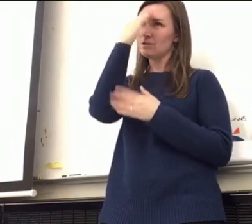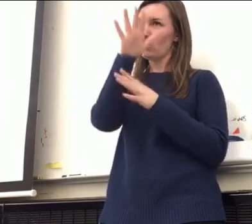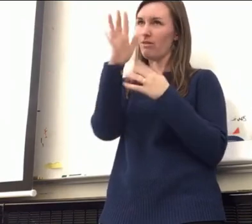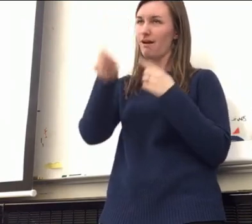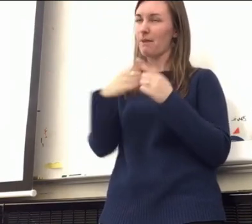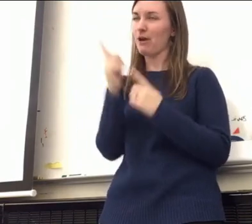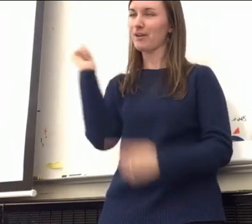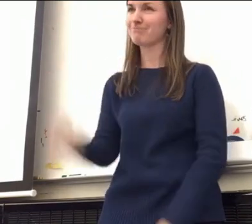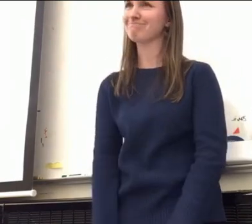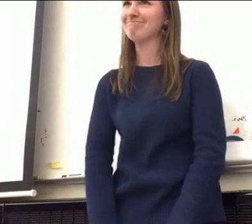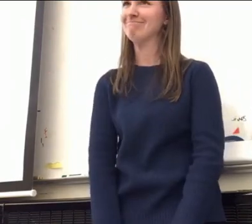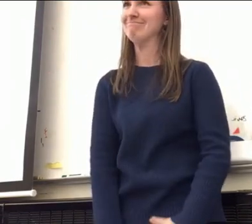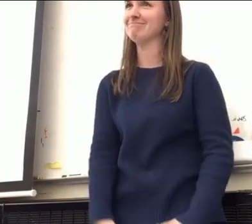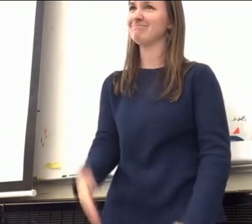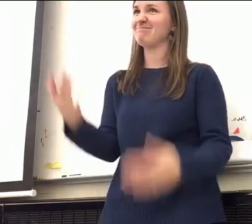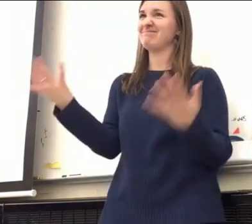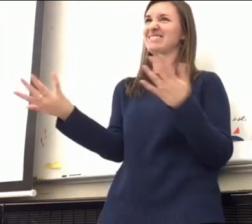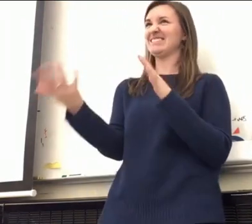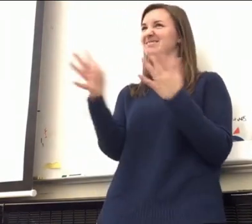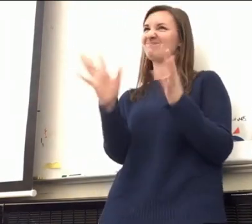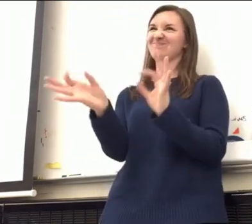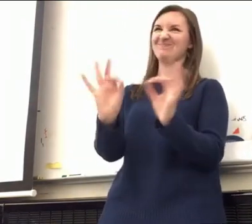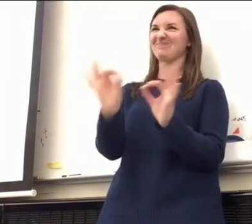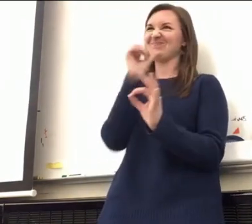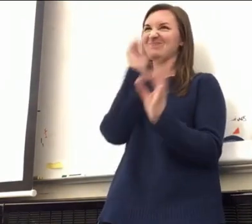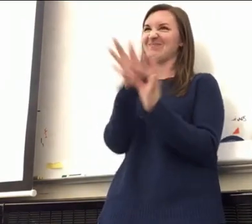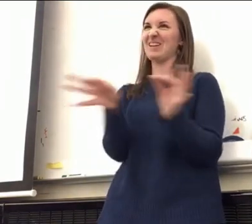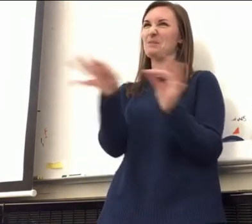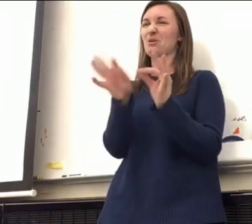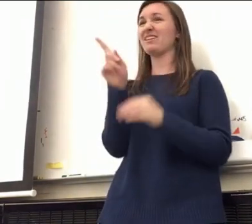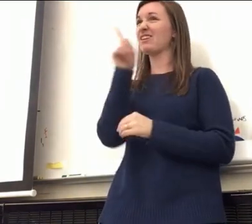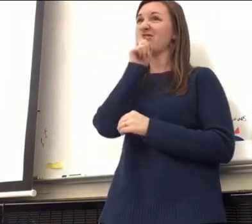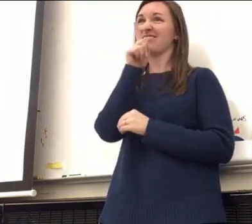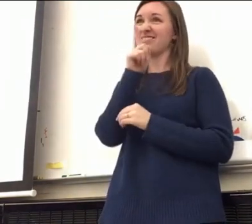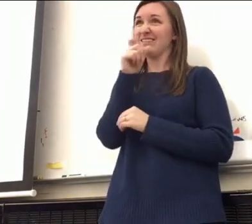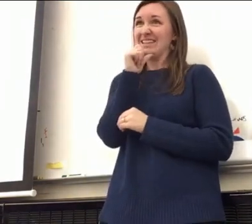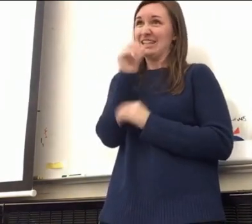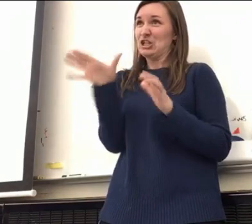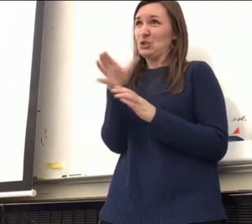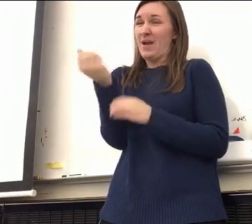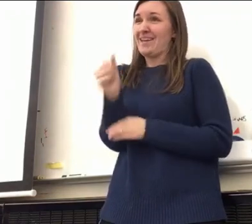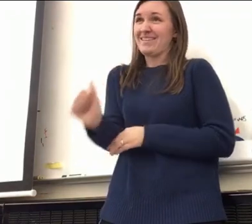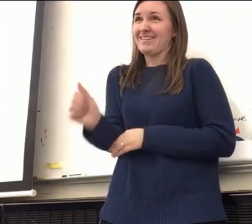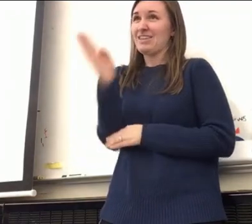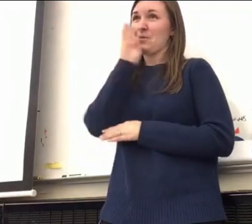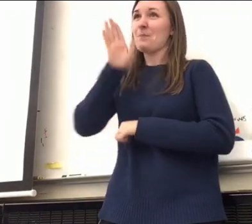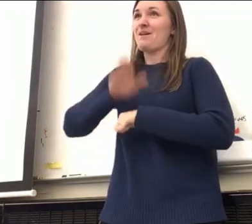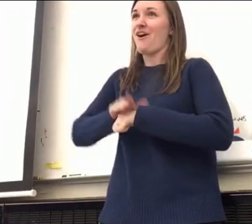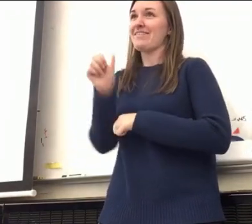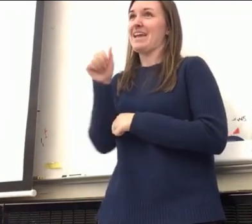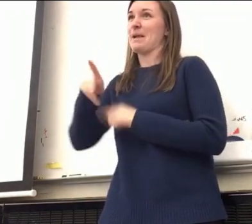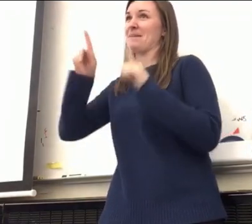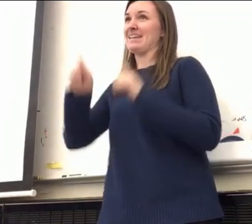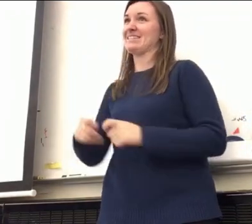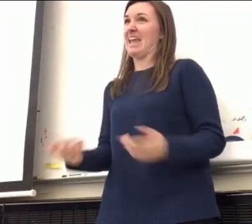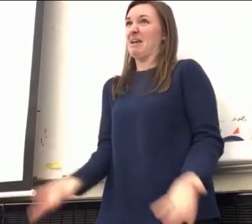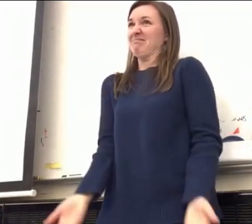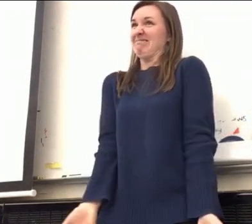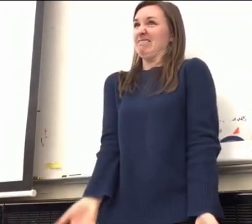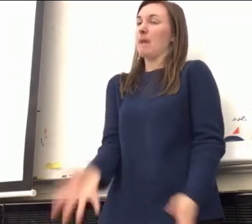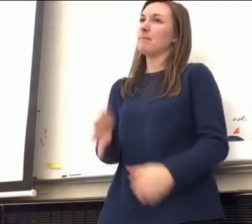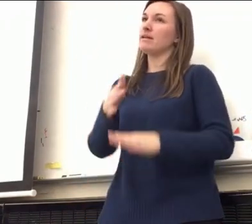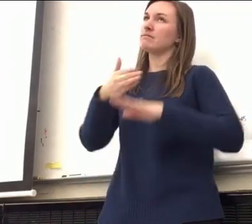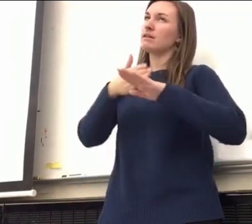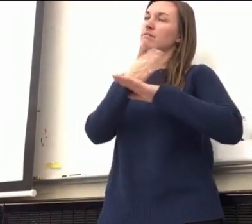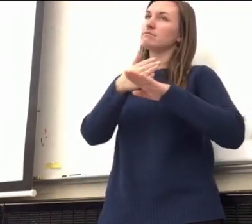Buren. Okay? Martin Van Buren, he really didn't do anything that's going to be on the AP exam. I mean, knock on